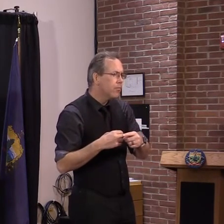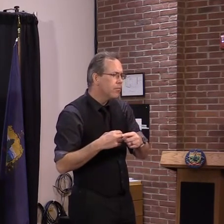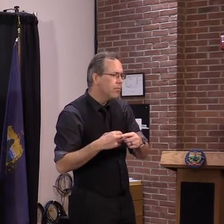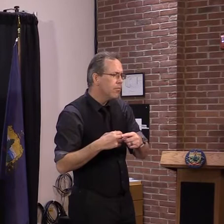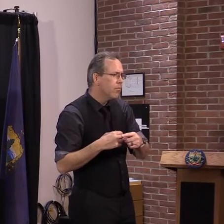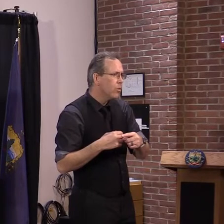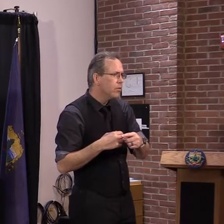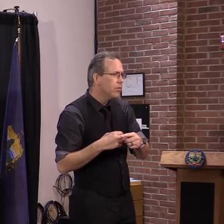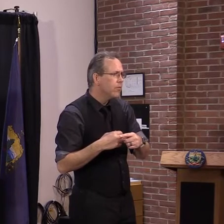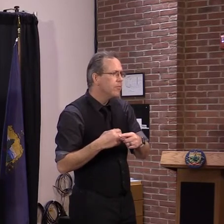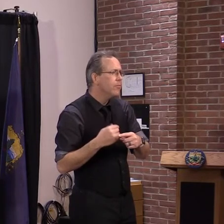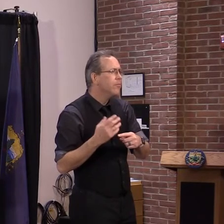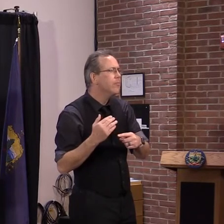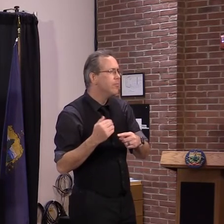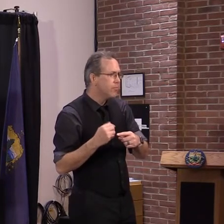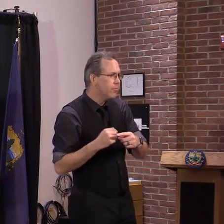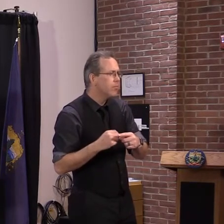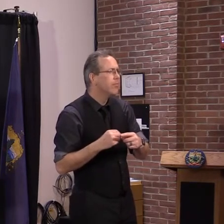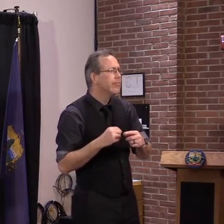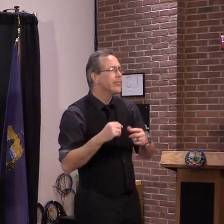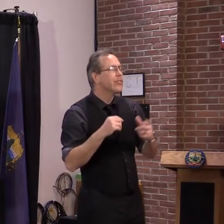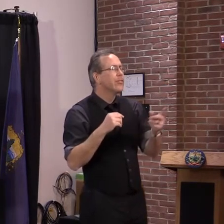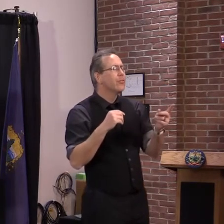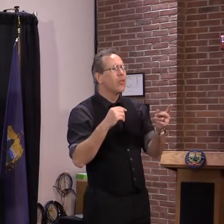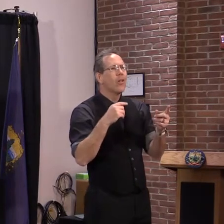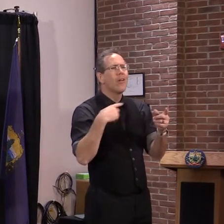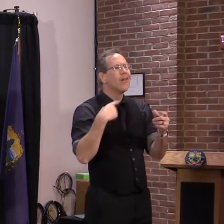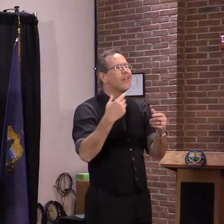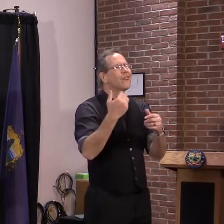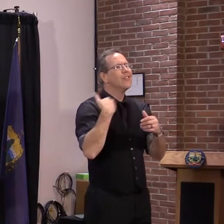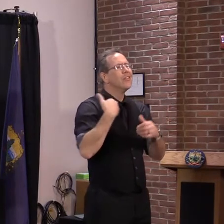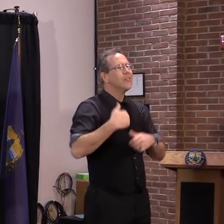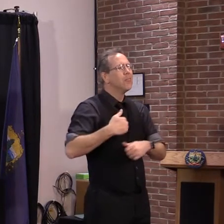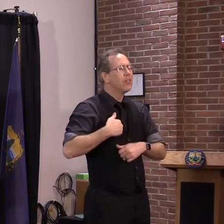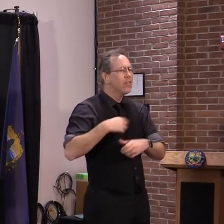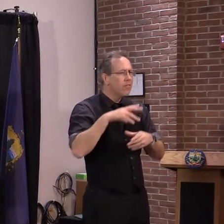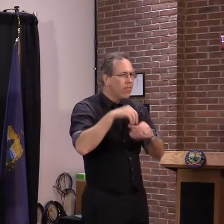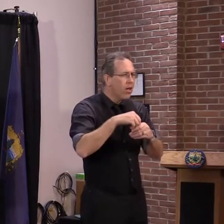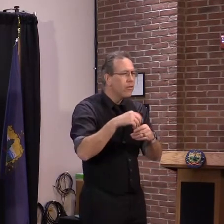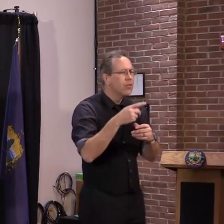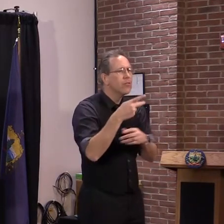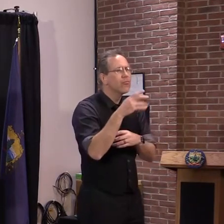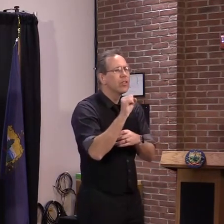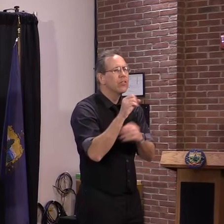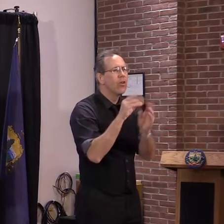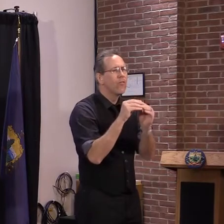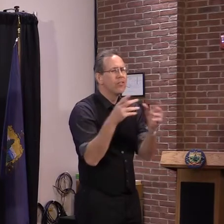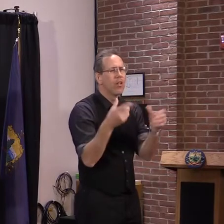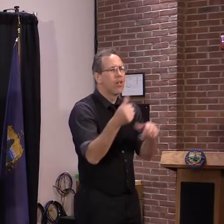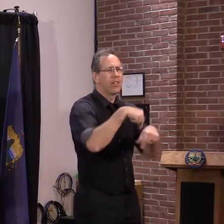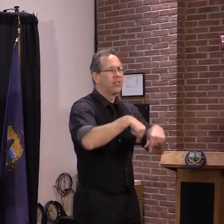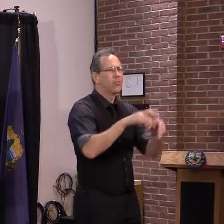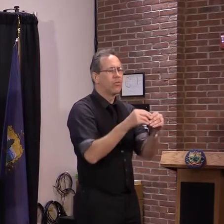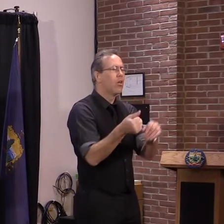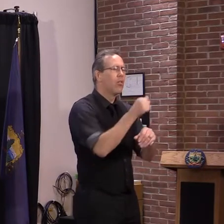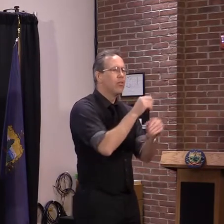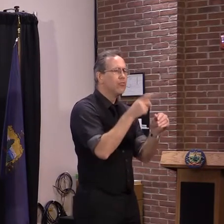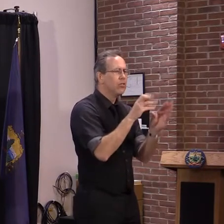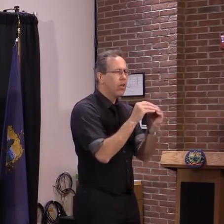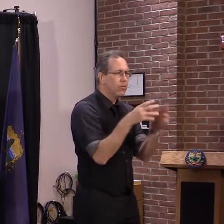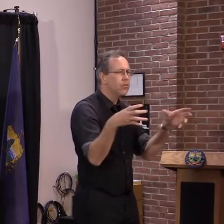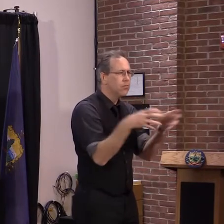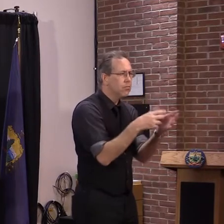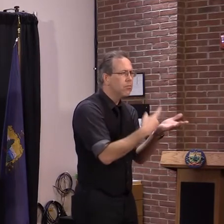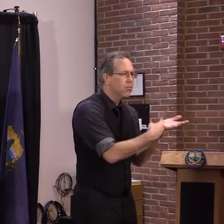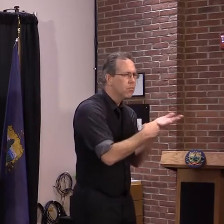highly involved. They had a press conference recently on the subject. I think that was effective, but I haven't heard